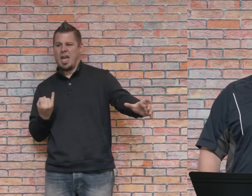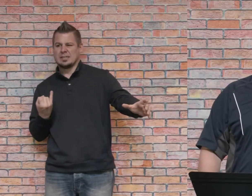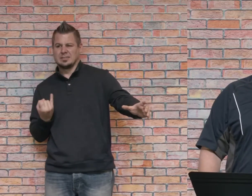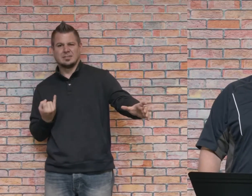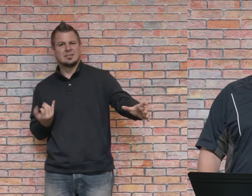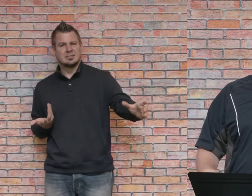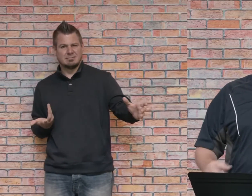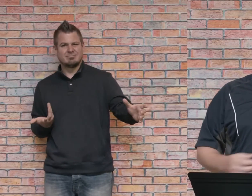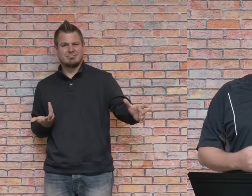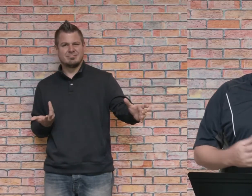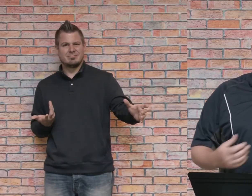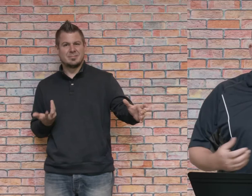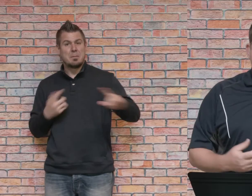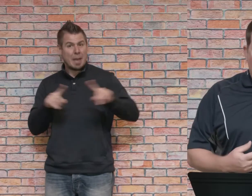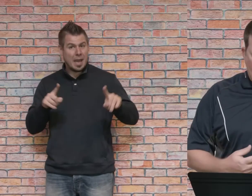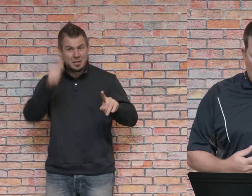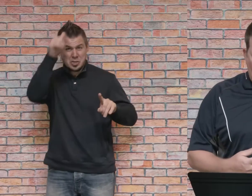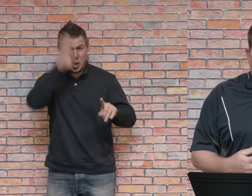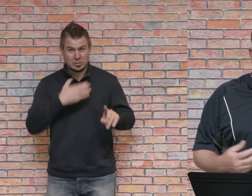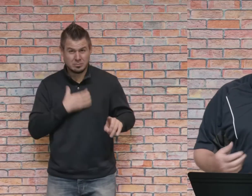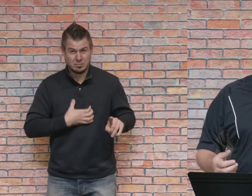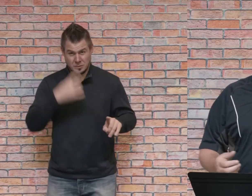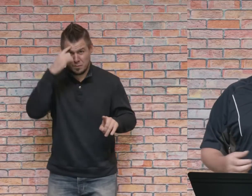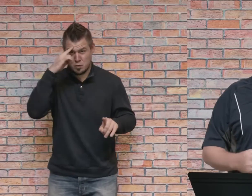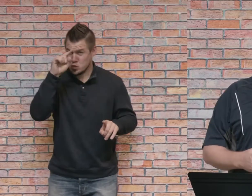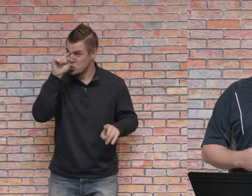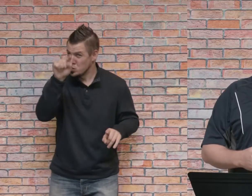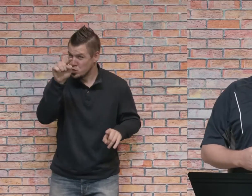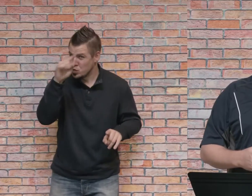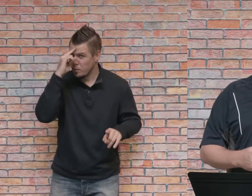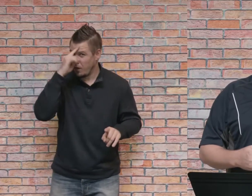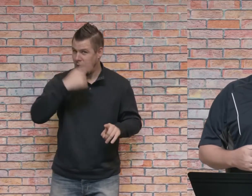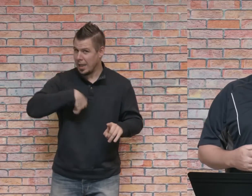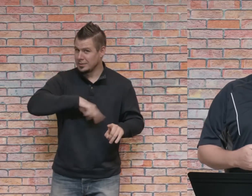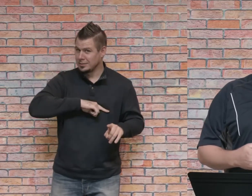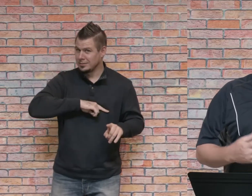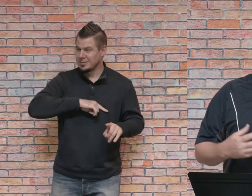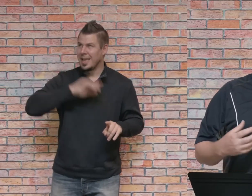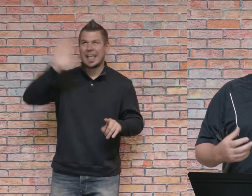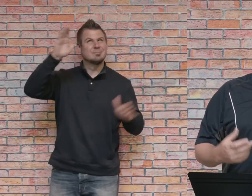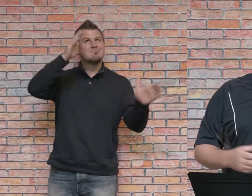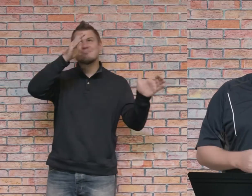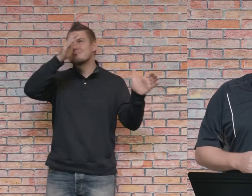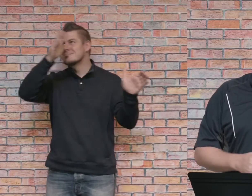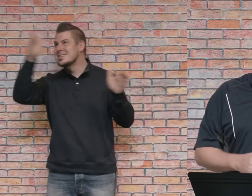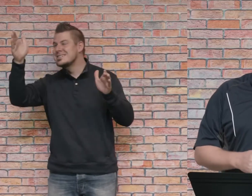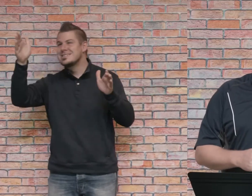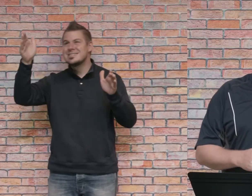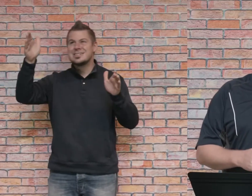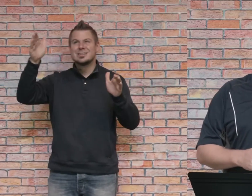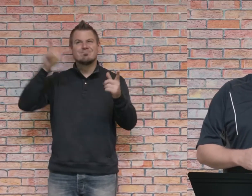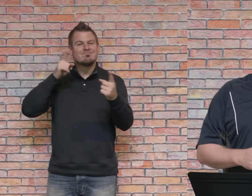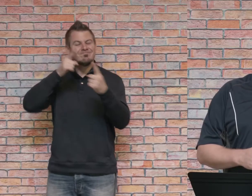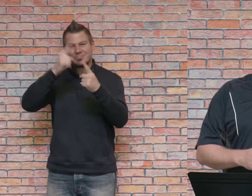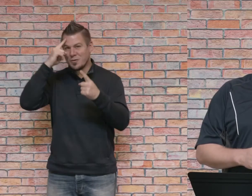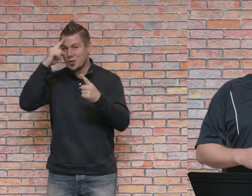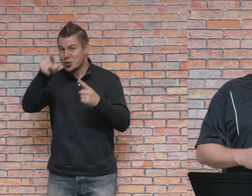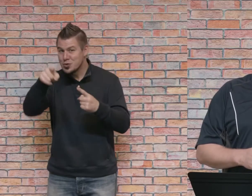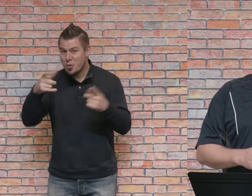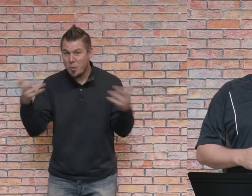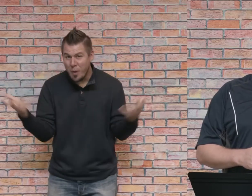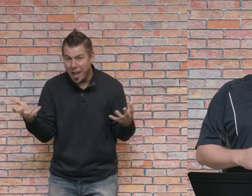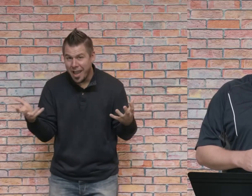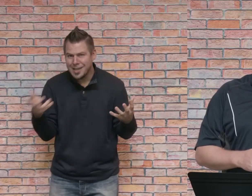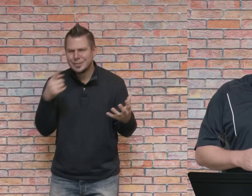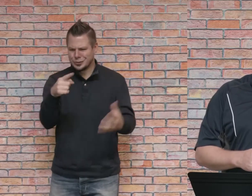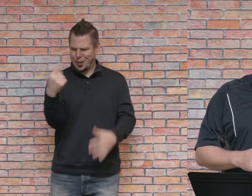you see, God's desire for you, God's desire for us, his greatest plan and purpose for you is that you would